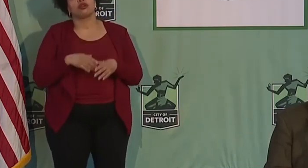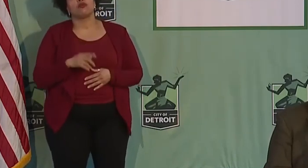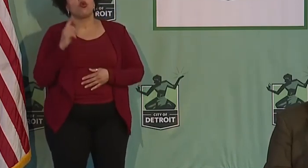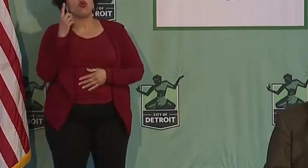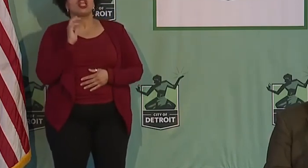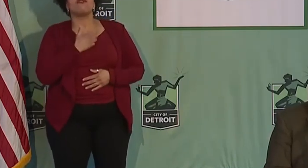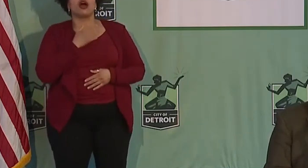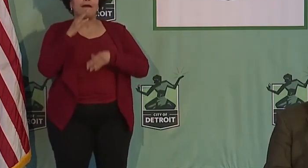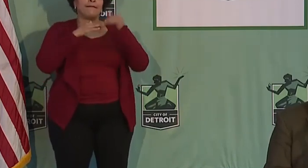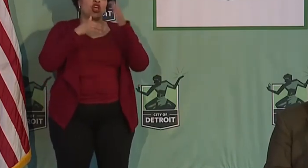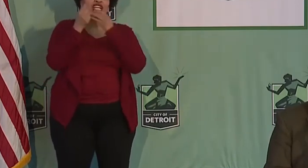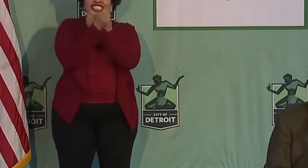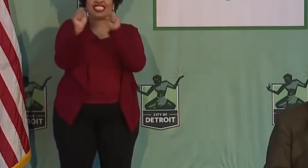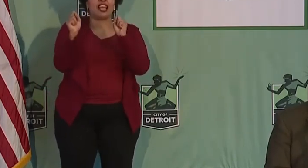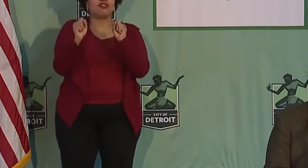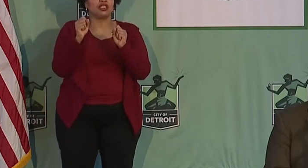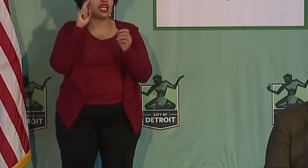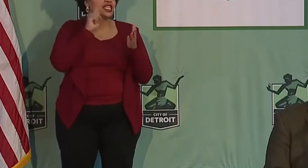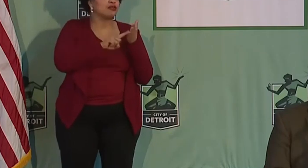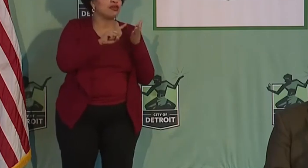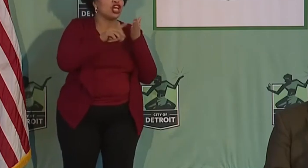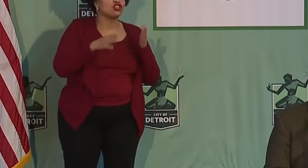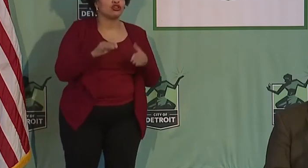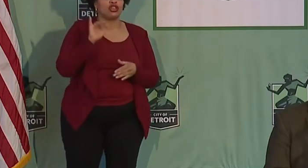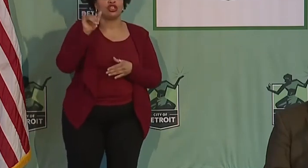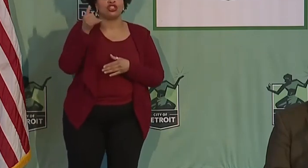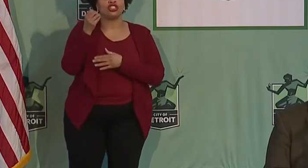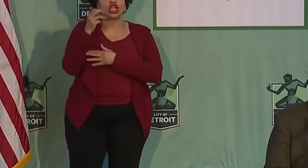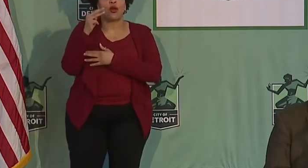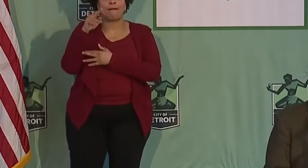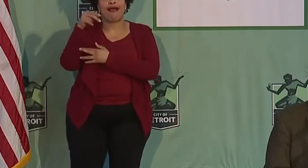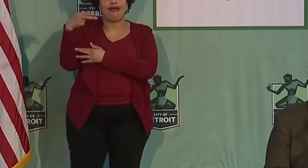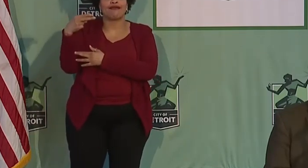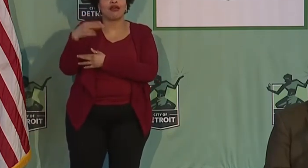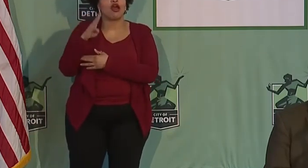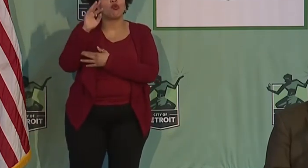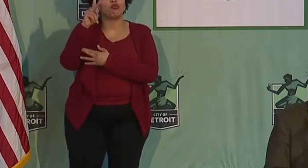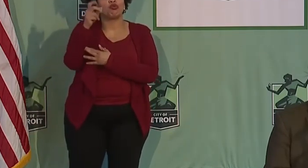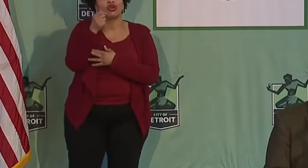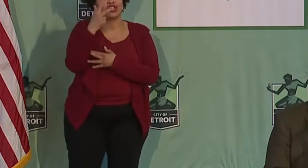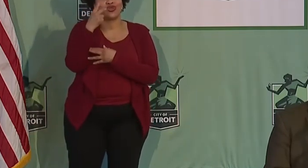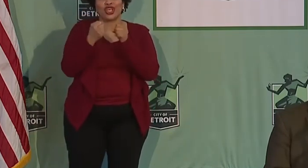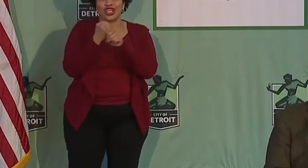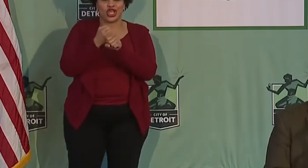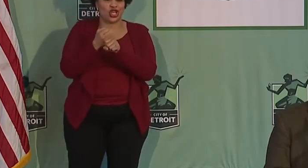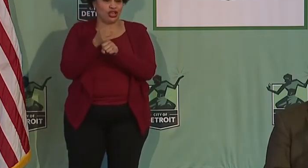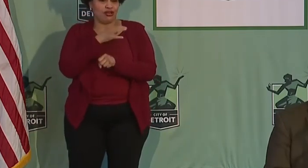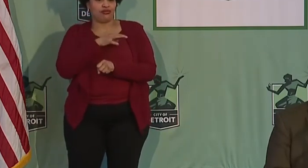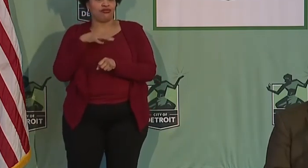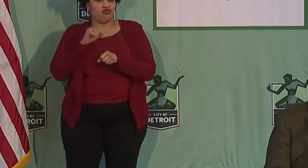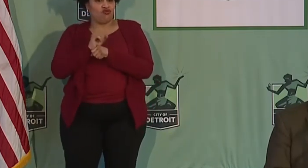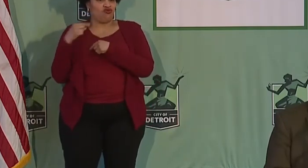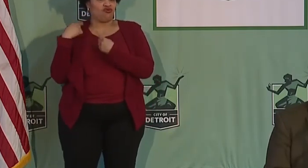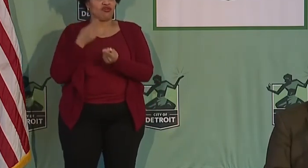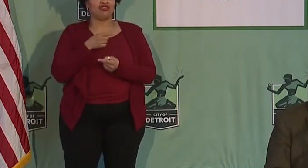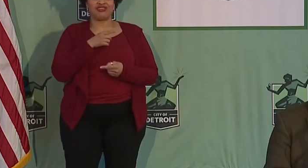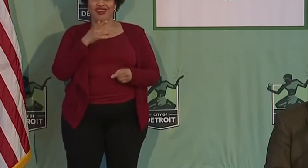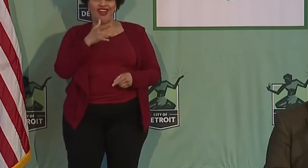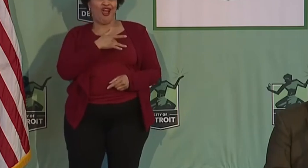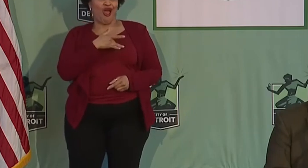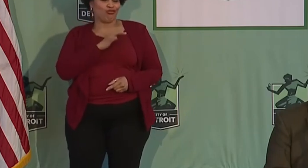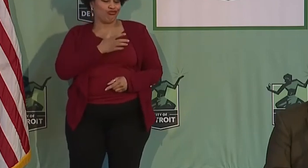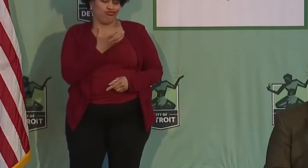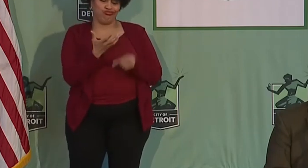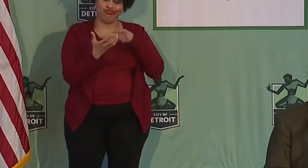safety inspectors, Jeremiah Brooks, a 3-year employee, person with a heart of gold. He would take on any assignment nights